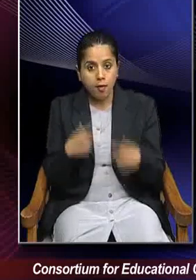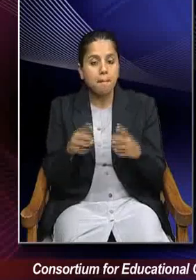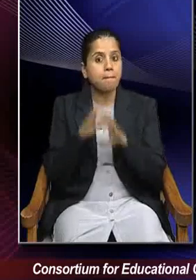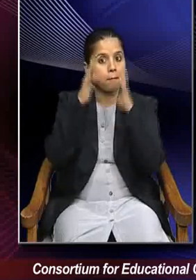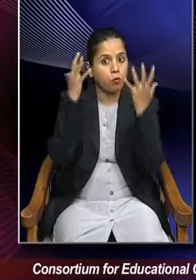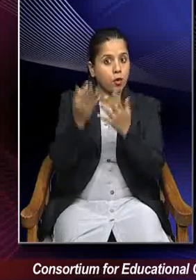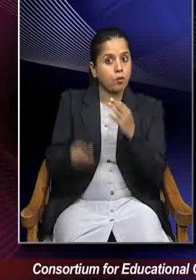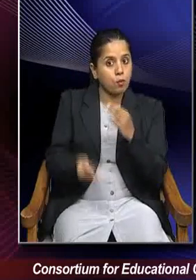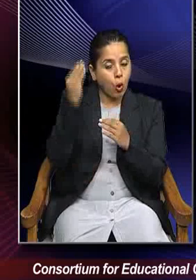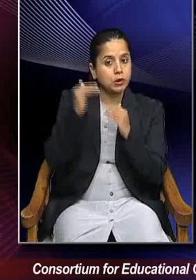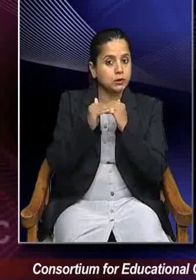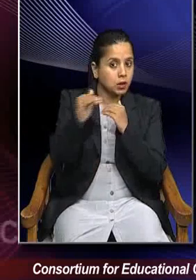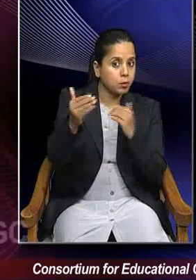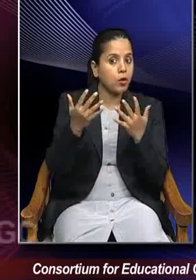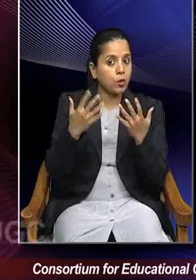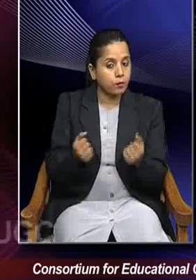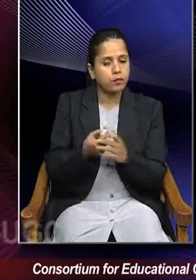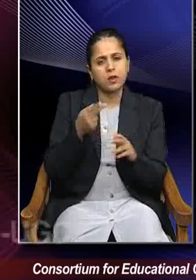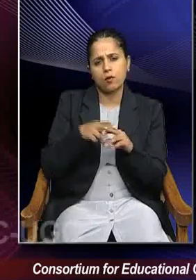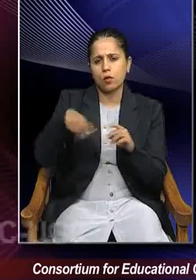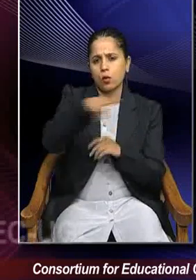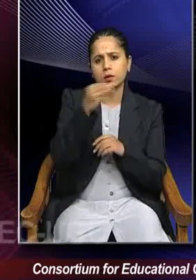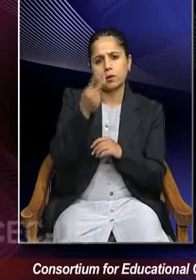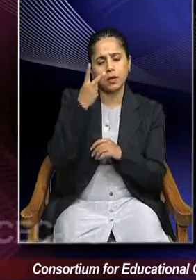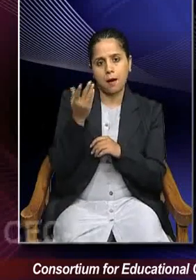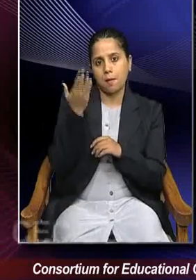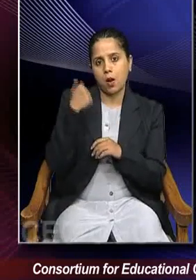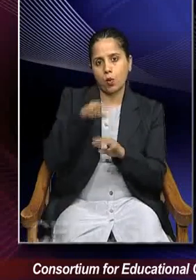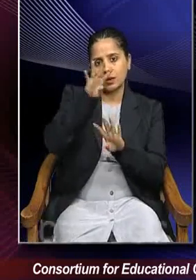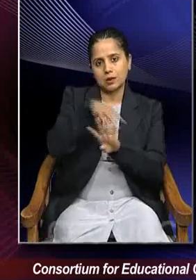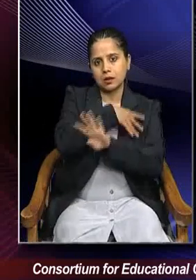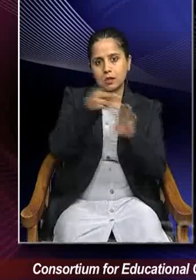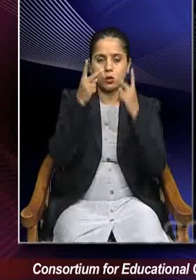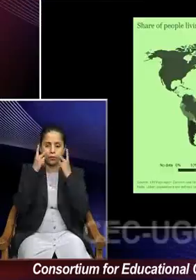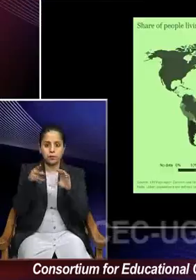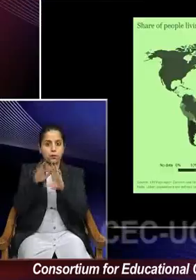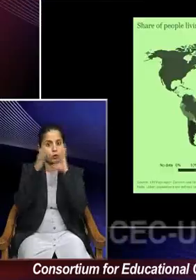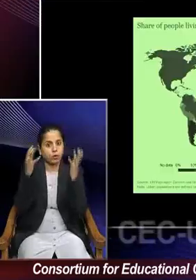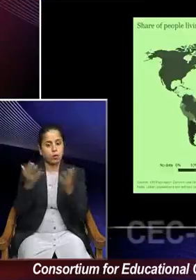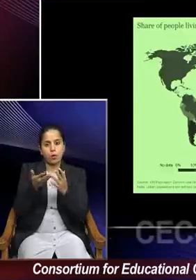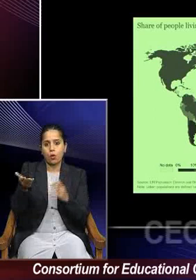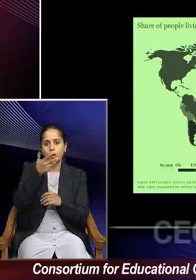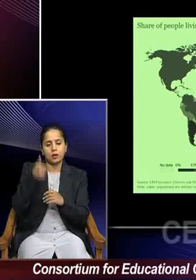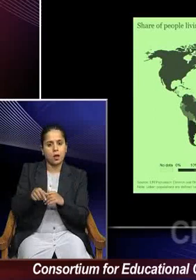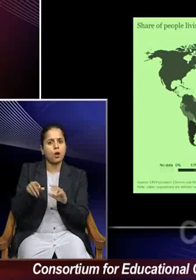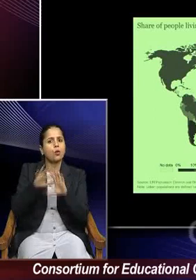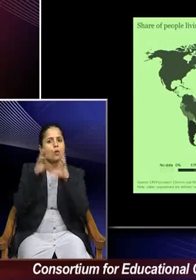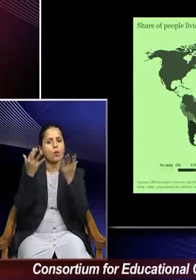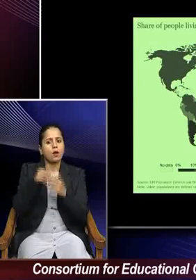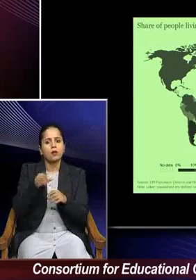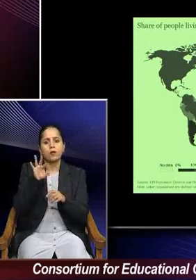world more sustainable. Now if you look at some of the recent statistics, globally we see that world has crossed